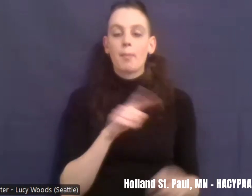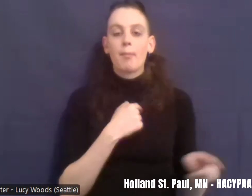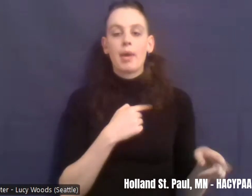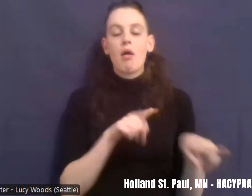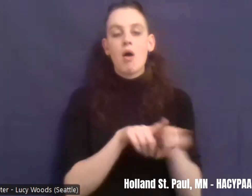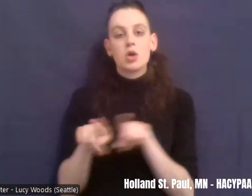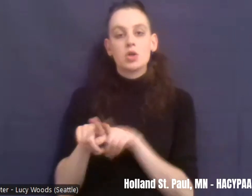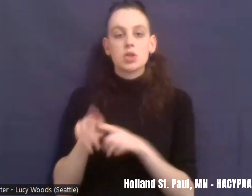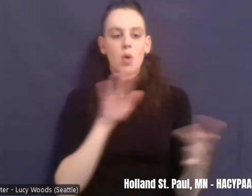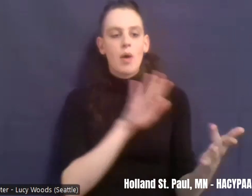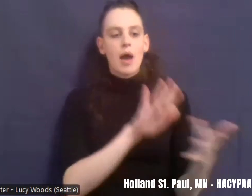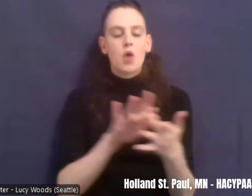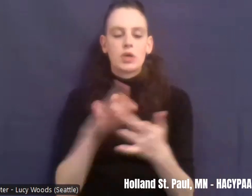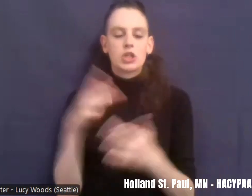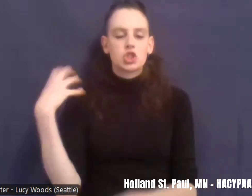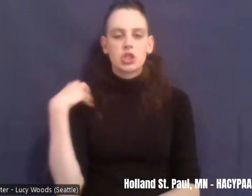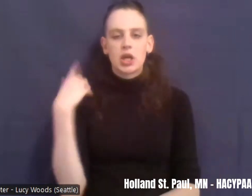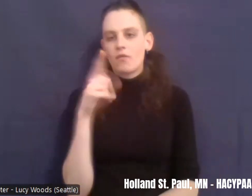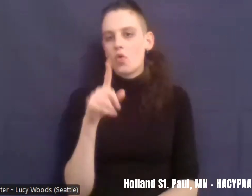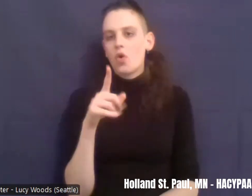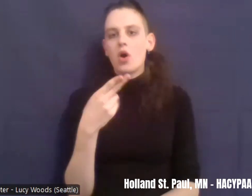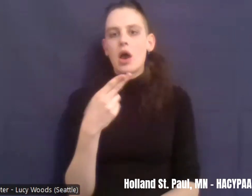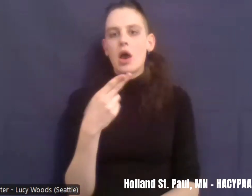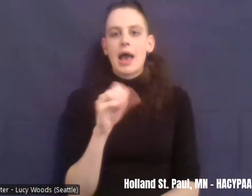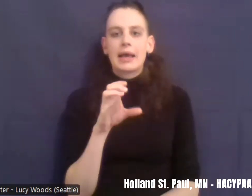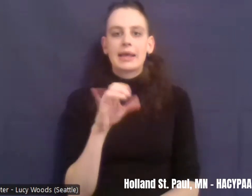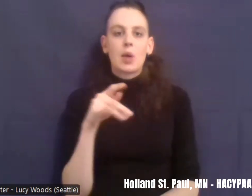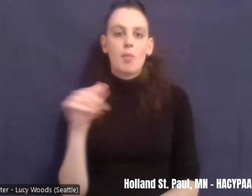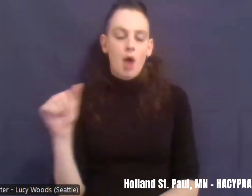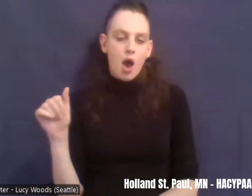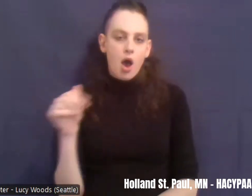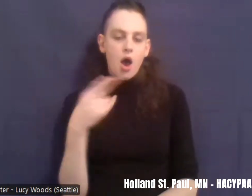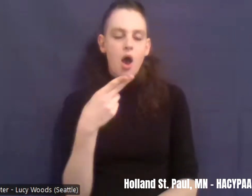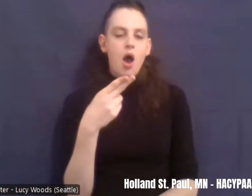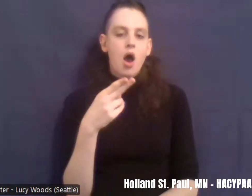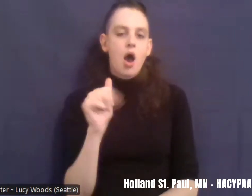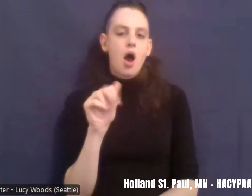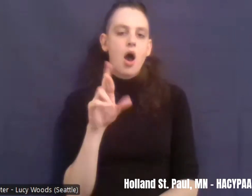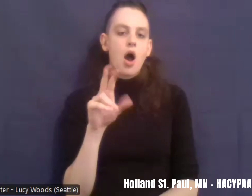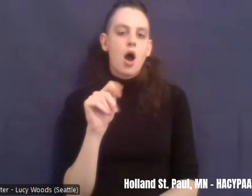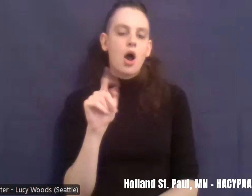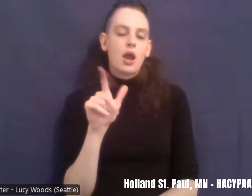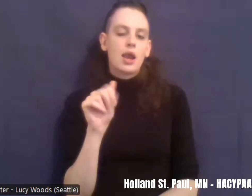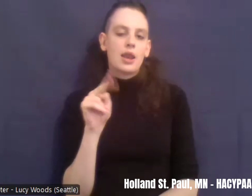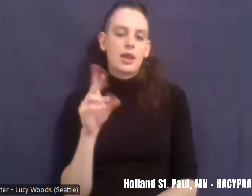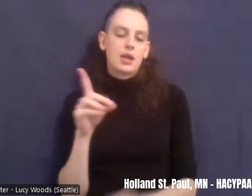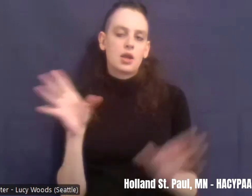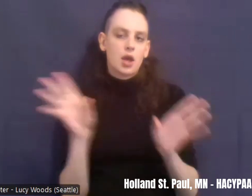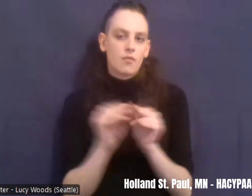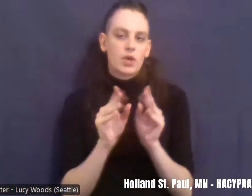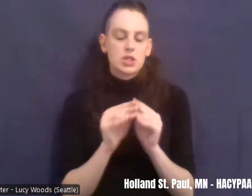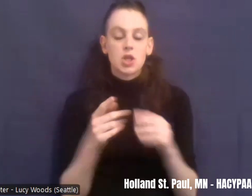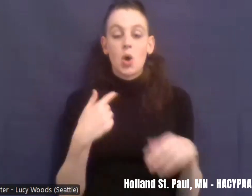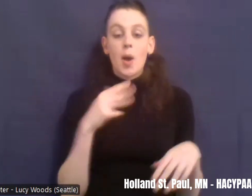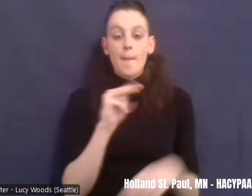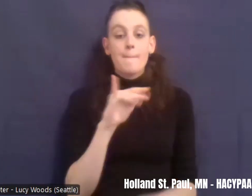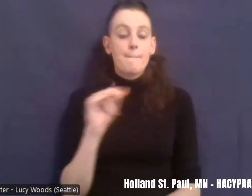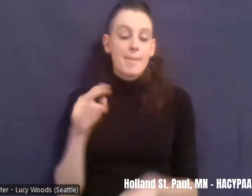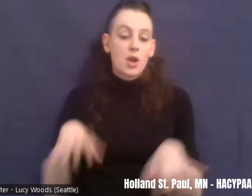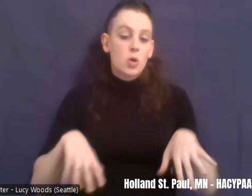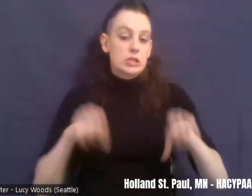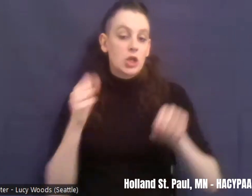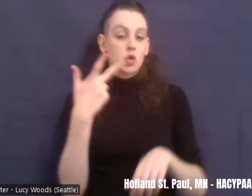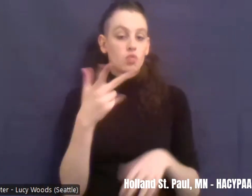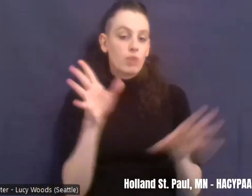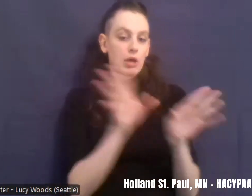area conference of young people in Alcoholics Anonymous. So Minnesota's hosting 3 conferences, a state, a regional, and the international next year, which is like a very